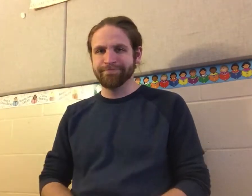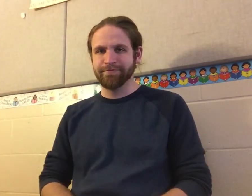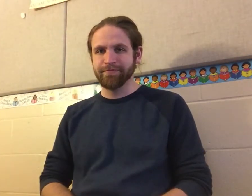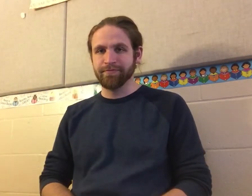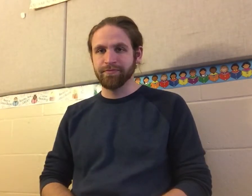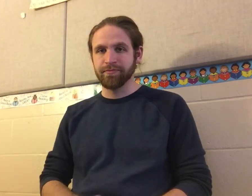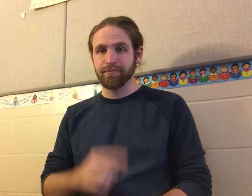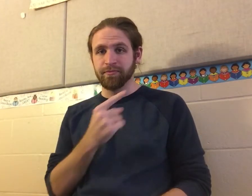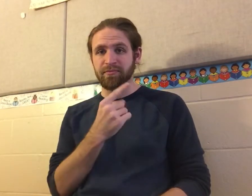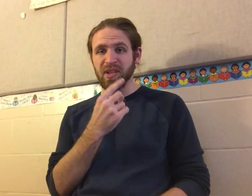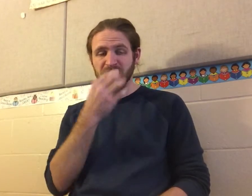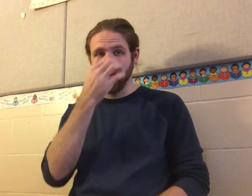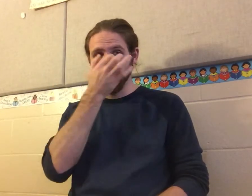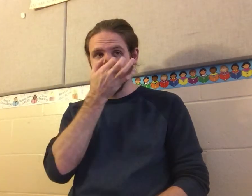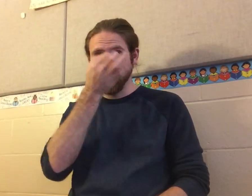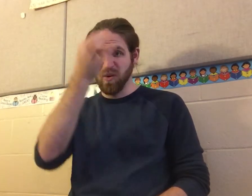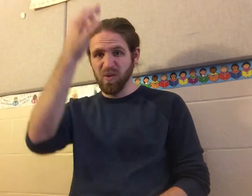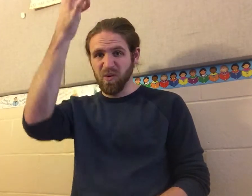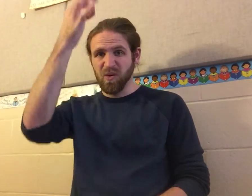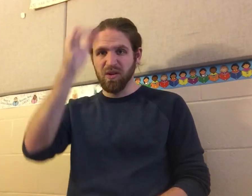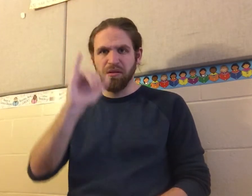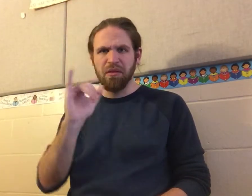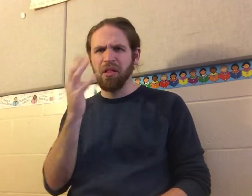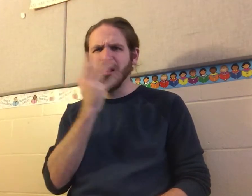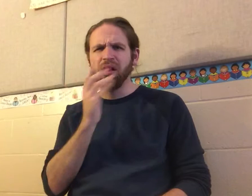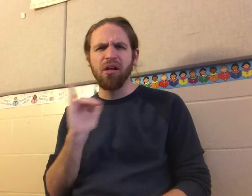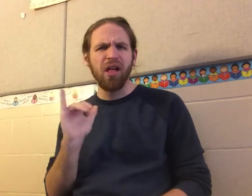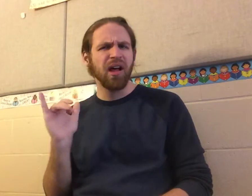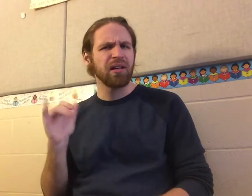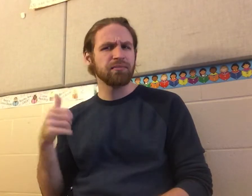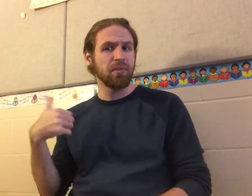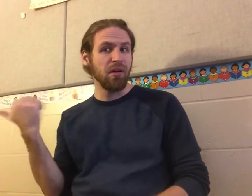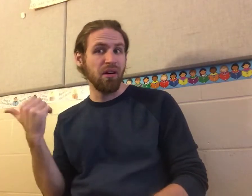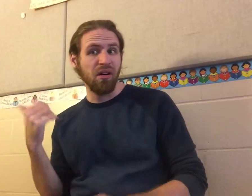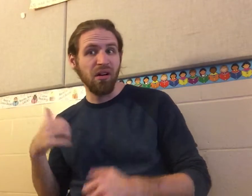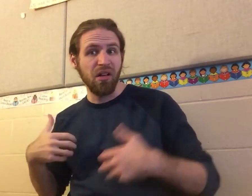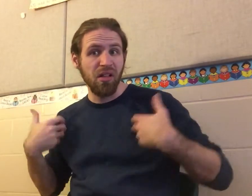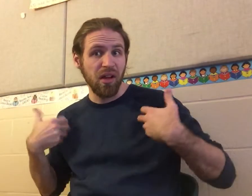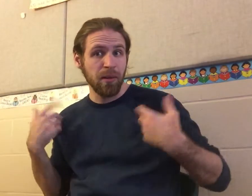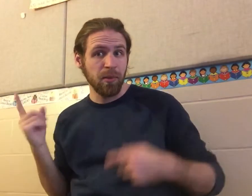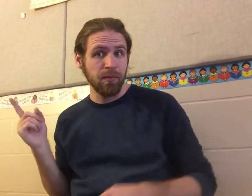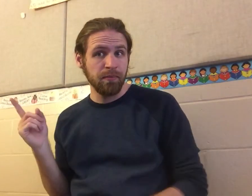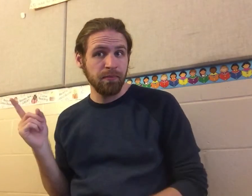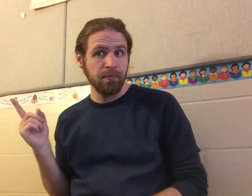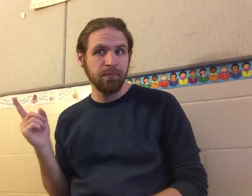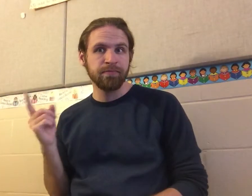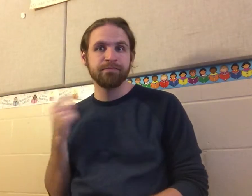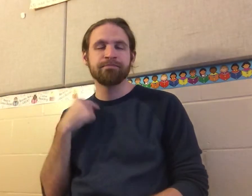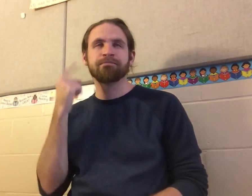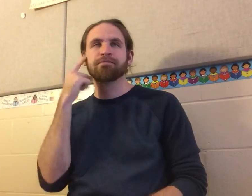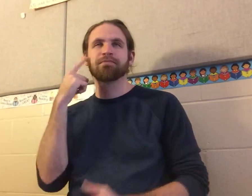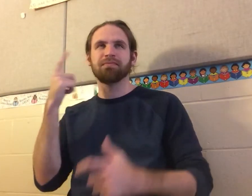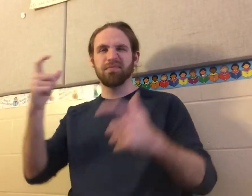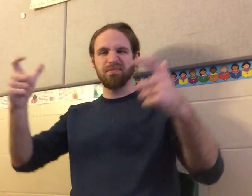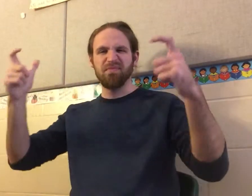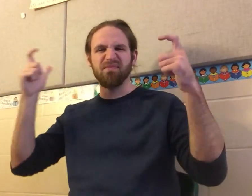Does its horn look like that of any other animal that you already know? I'm thinking of a much larger animal.